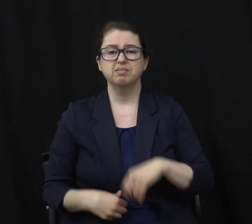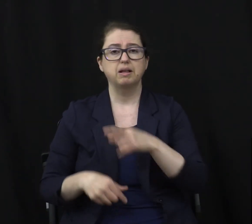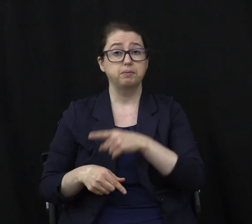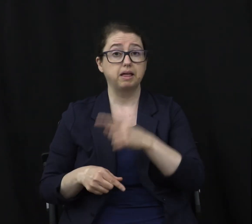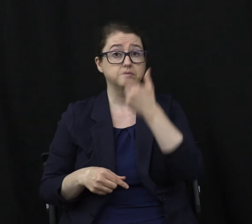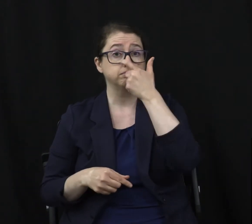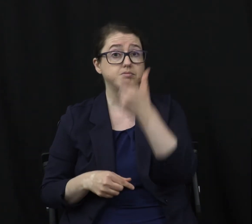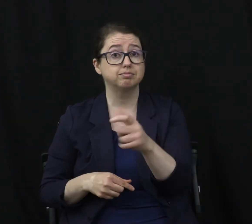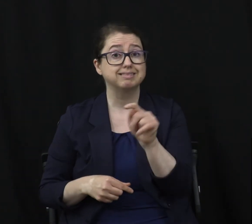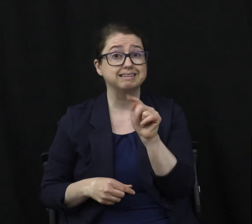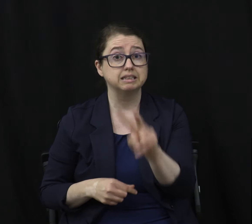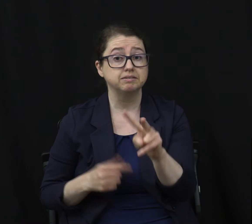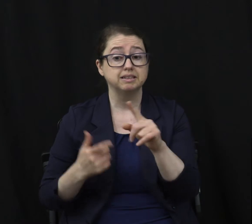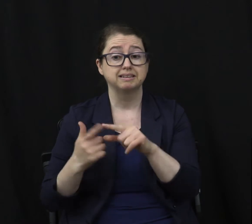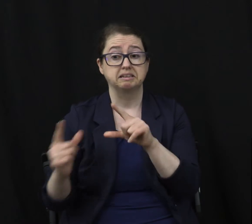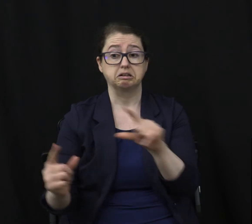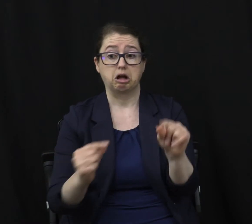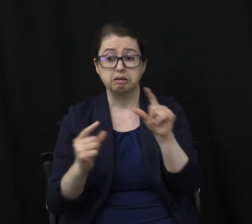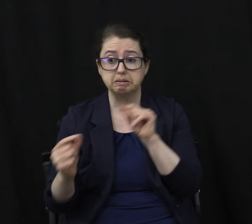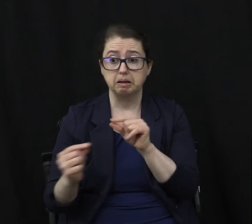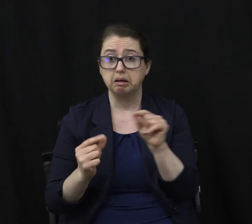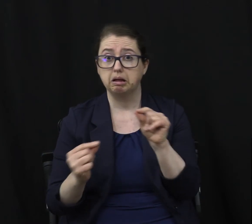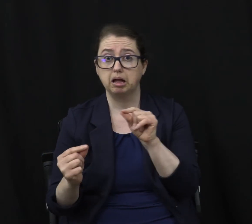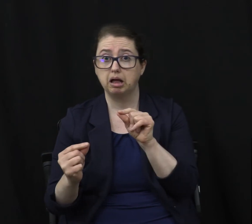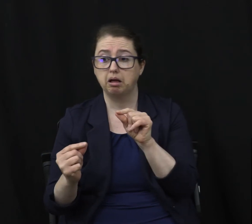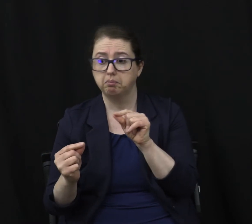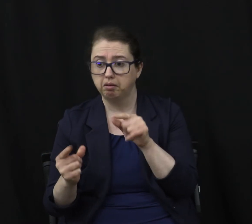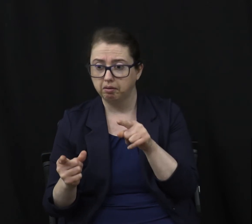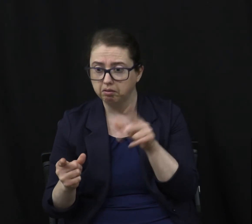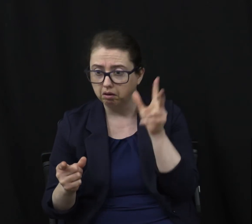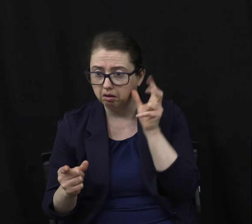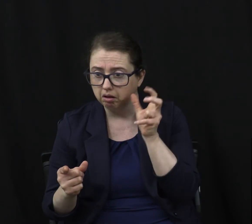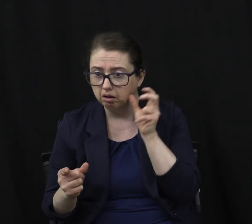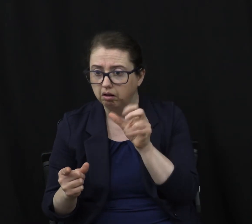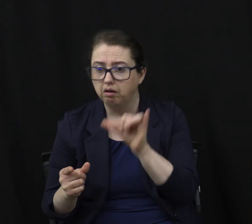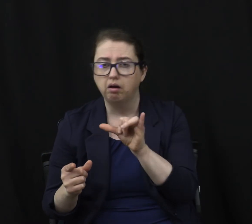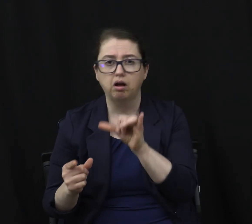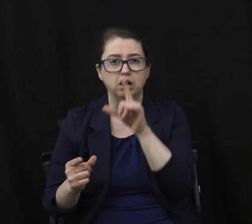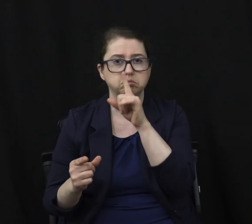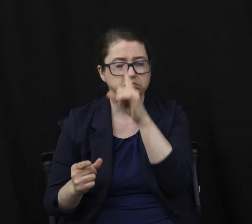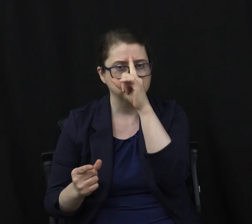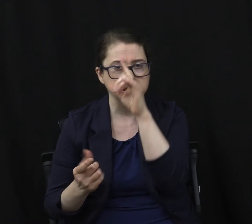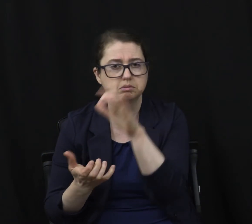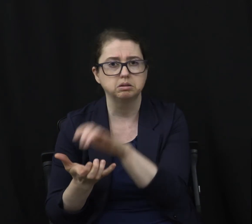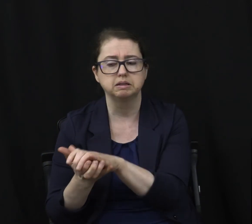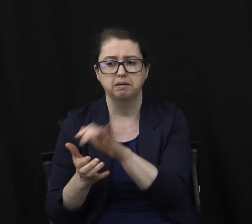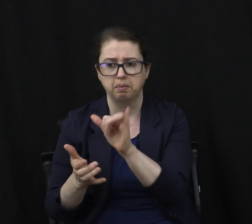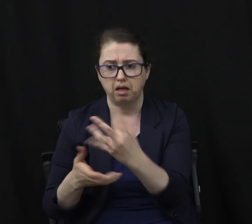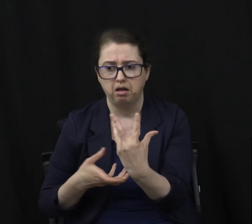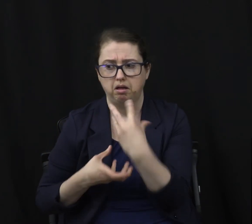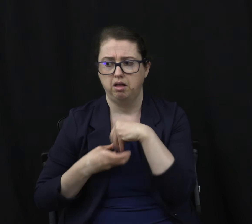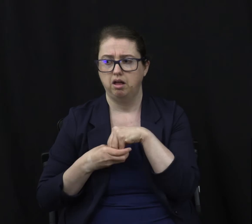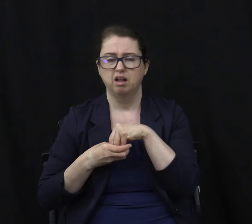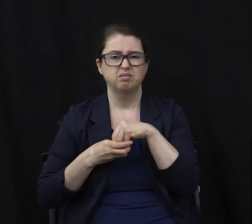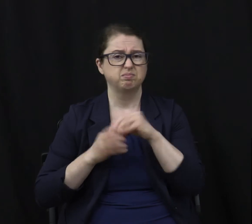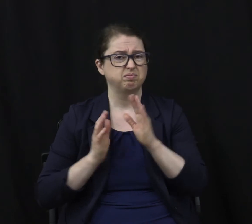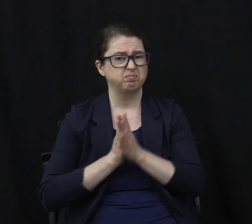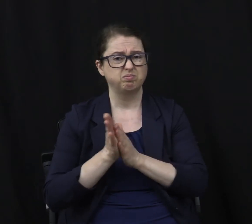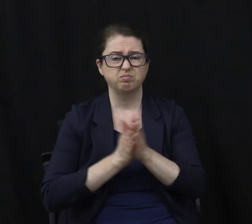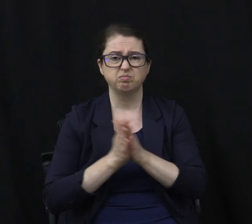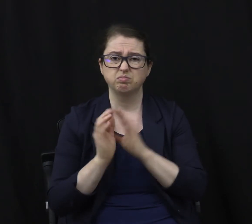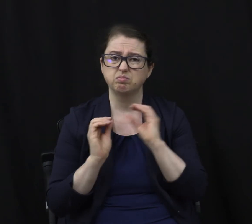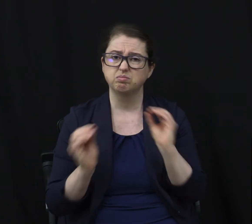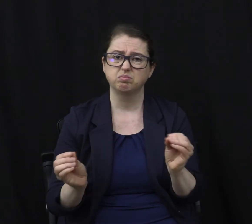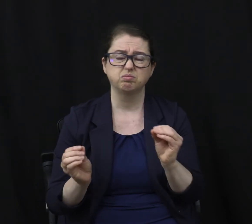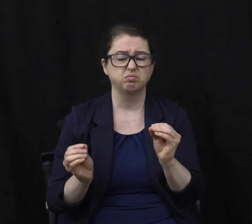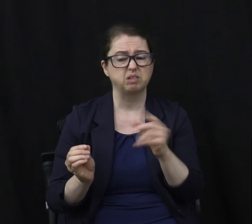and unsuccessful people, they lack motivation and they only do enough to get by. They